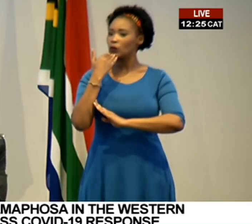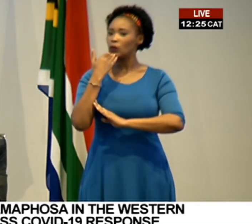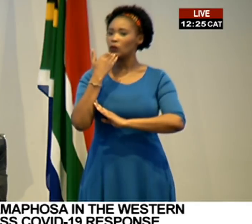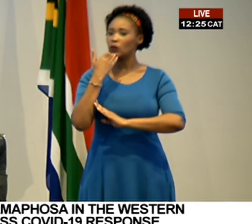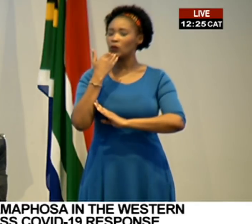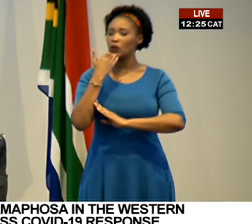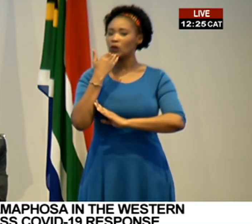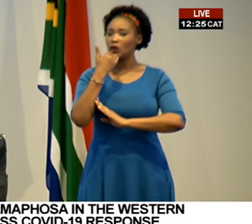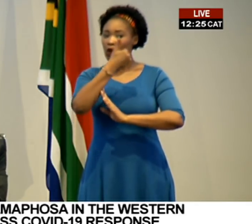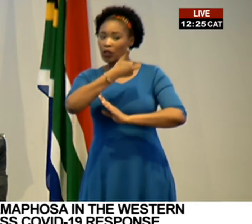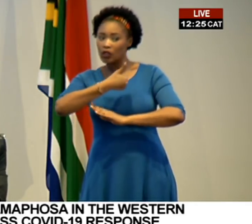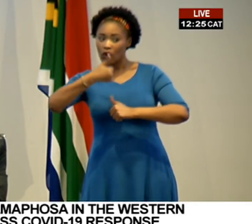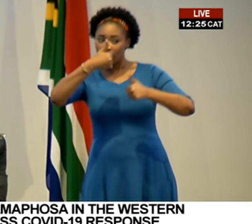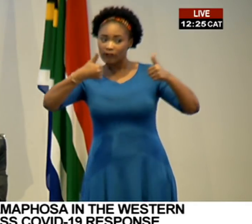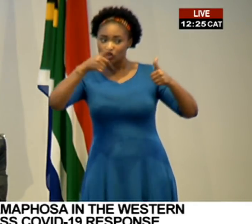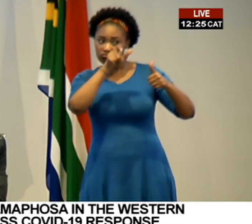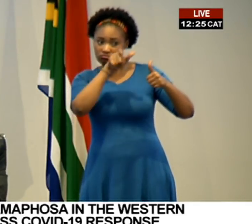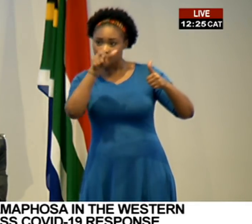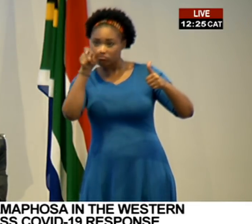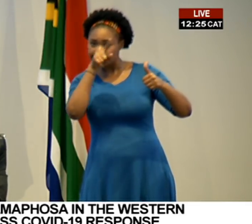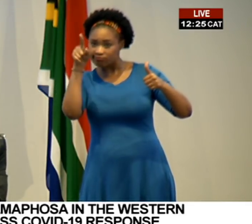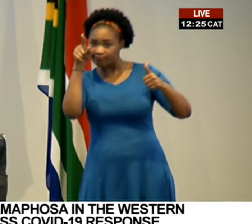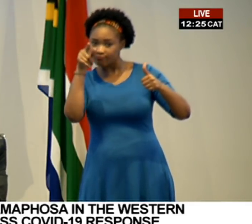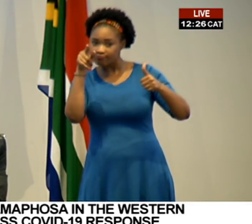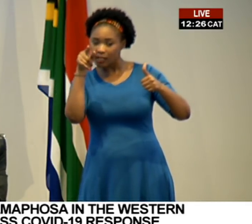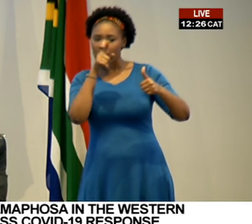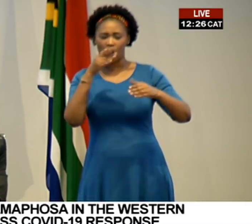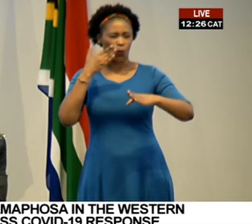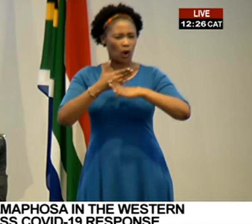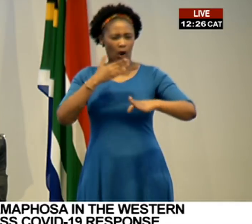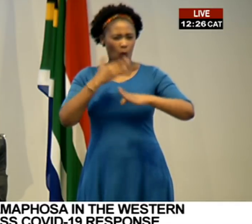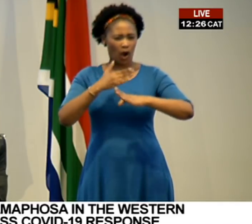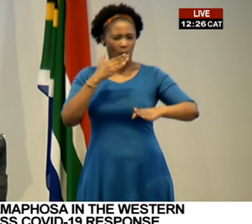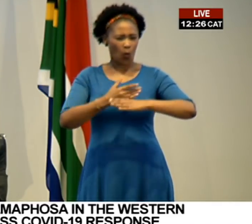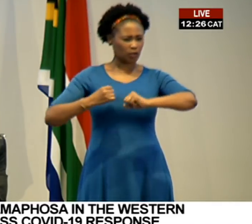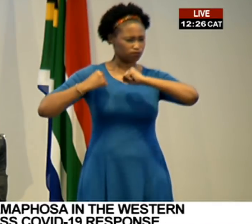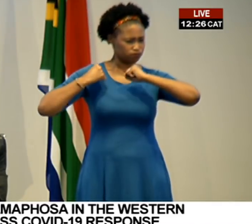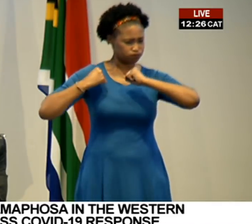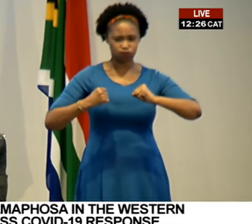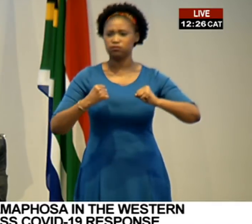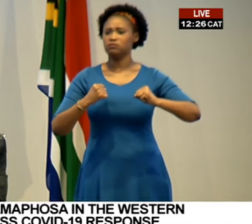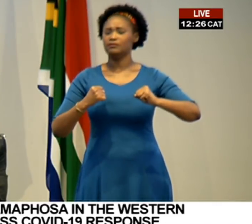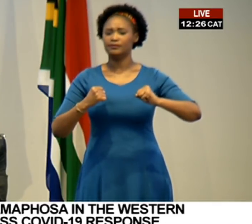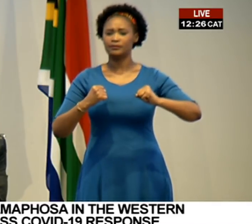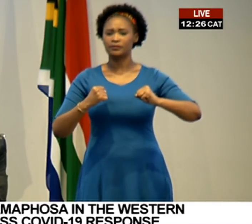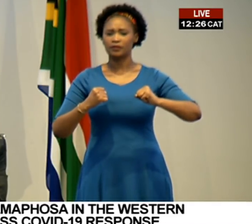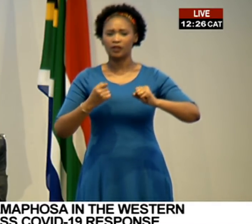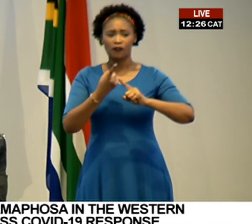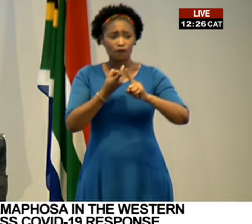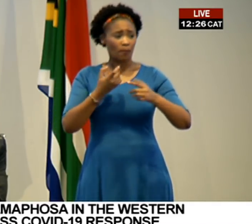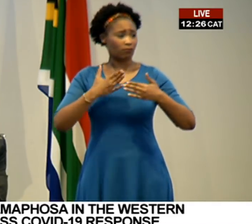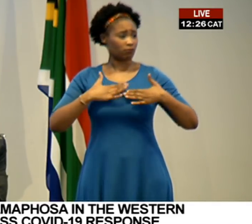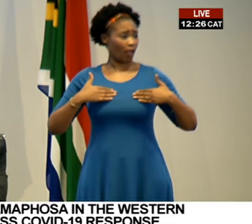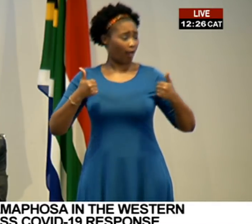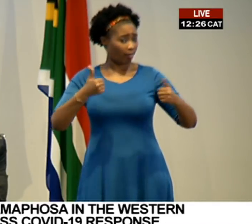who have been working fervently, from all the health workers